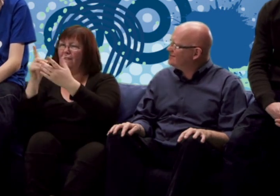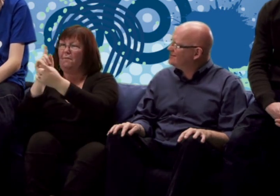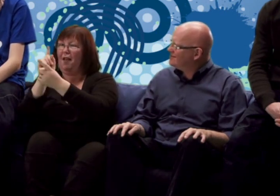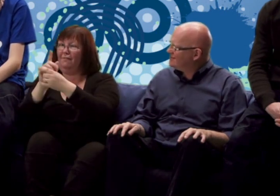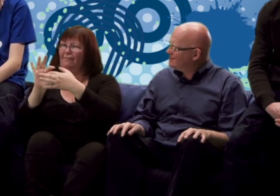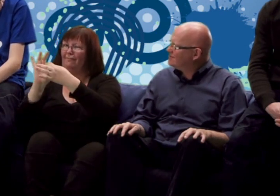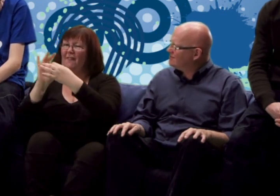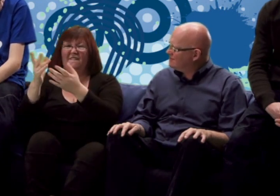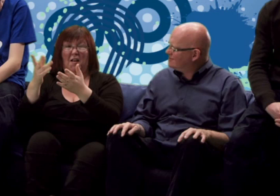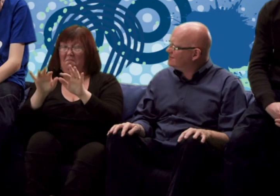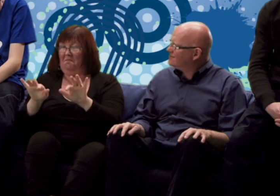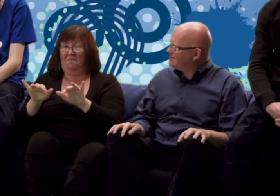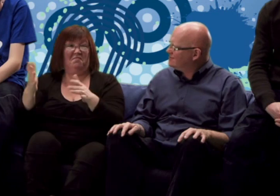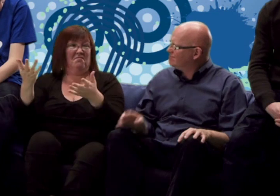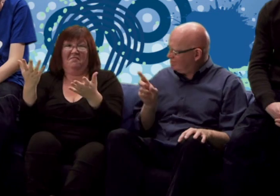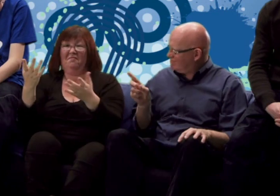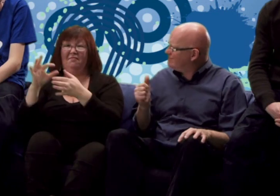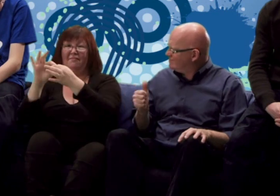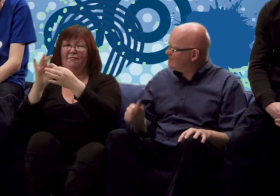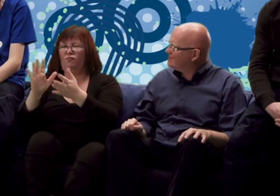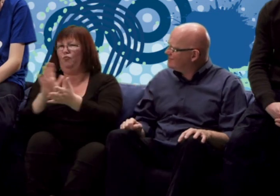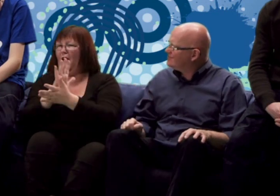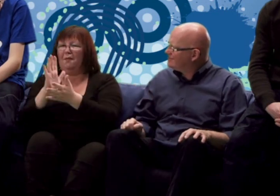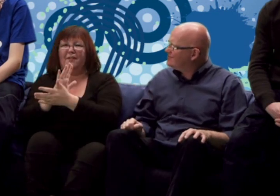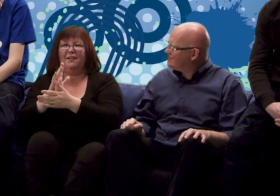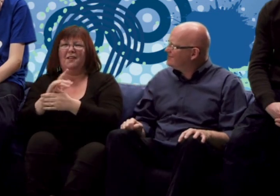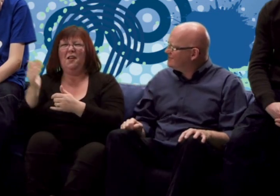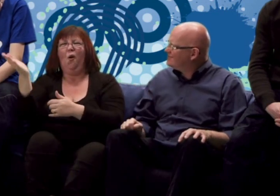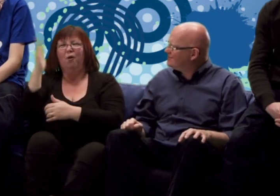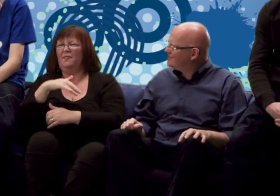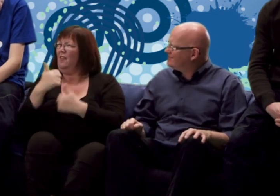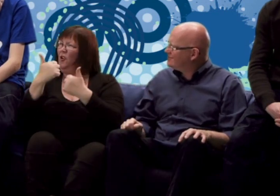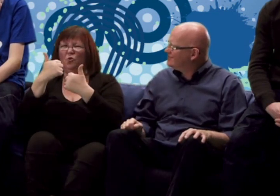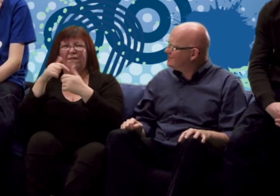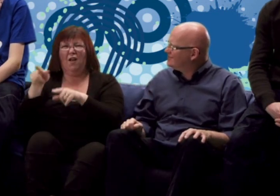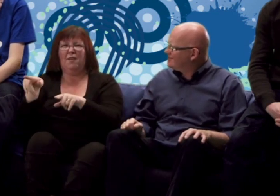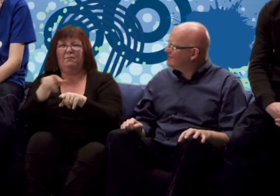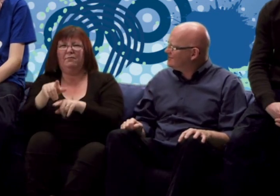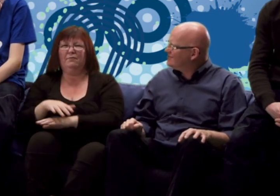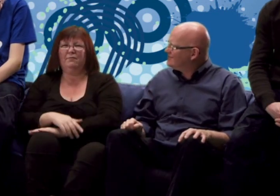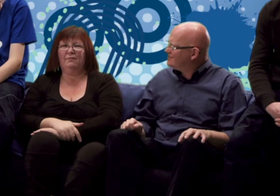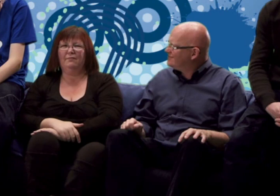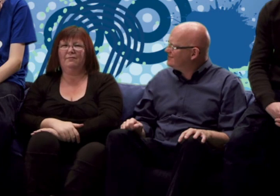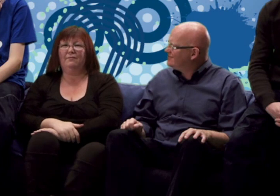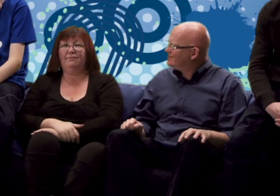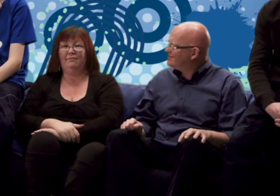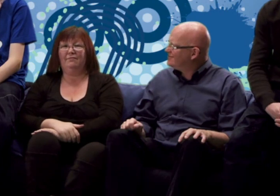think it's great. They're mixing with other children. It's great. They really enjoy it. So I think it's great for them to have that